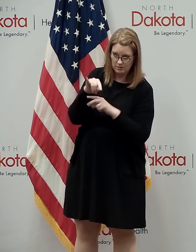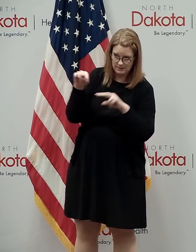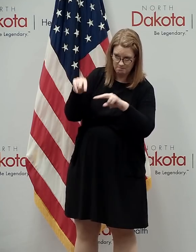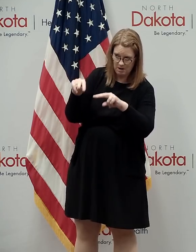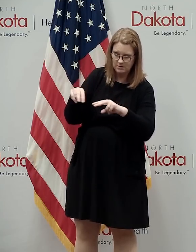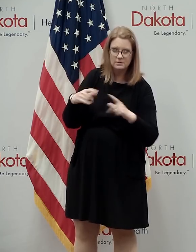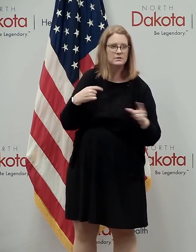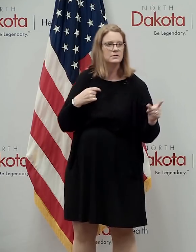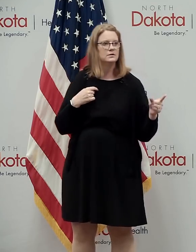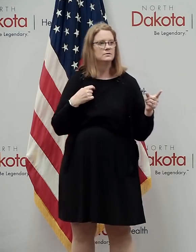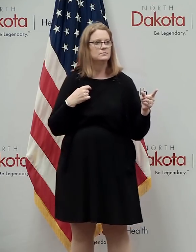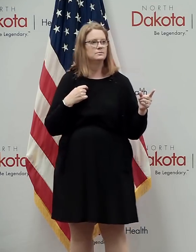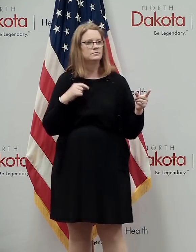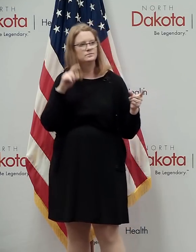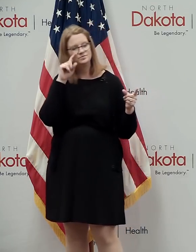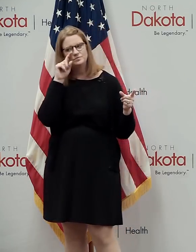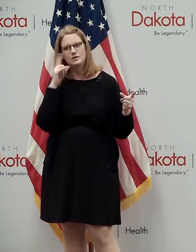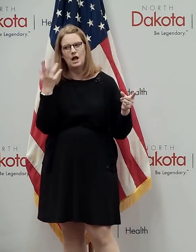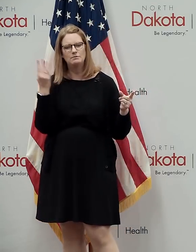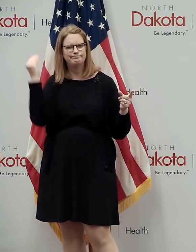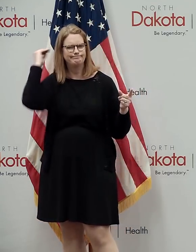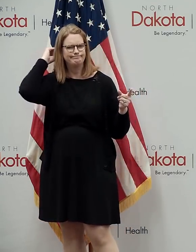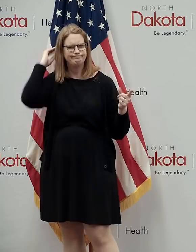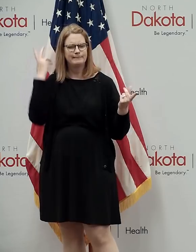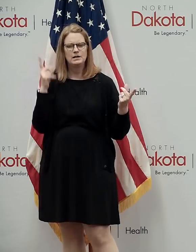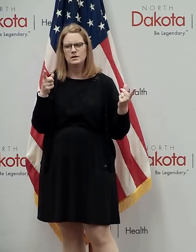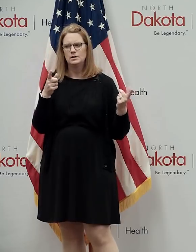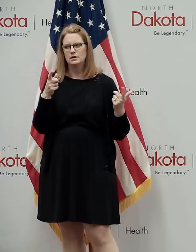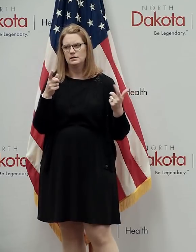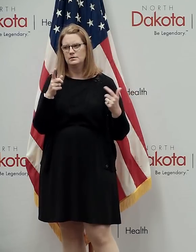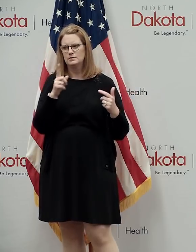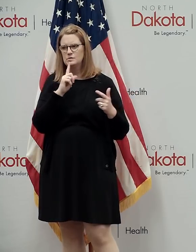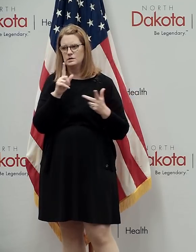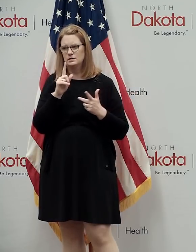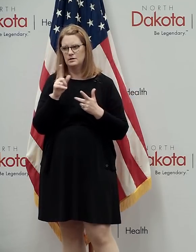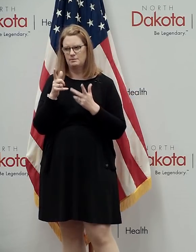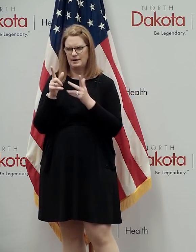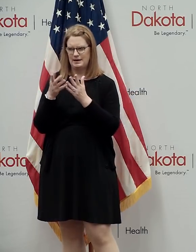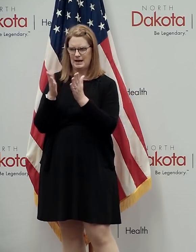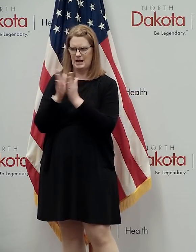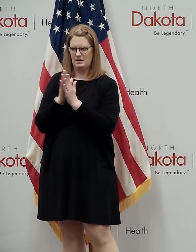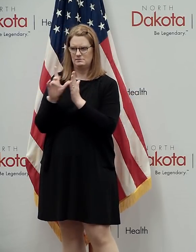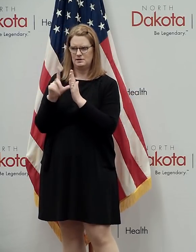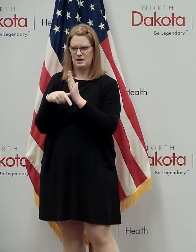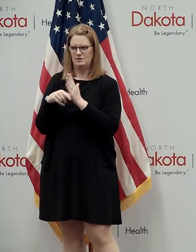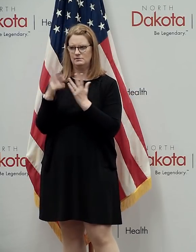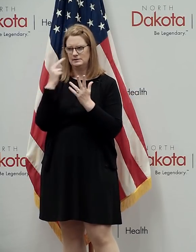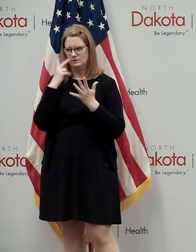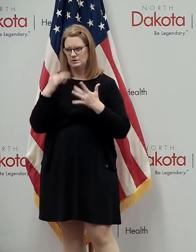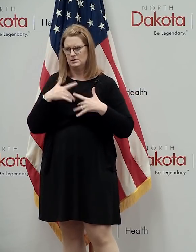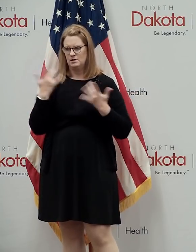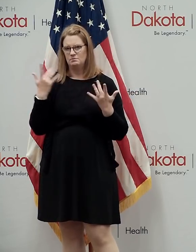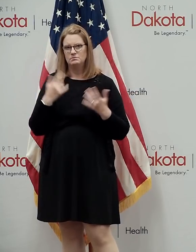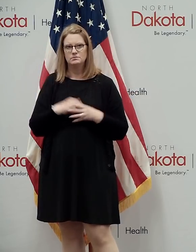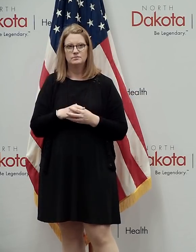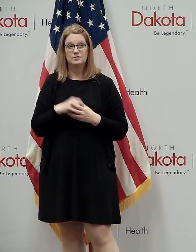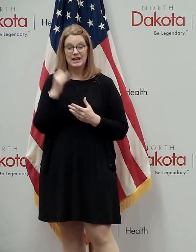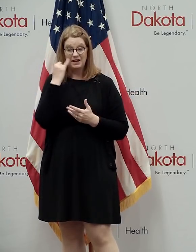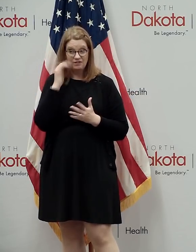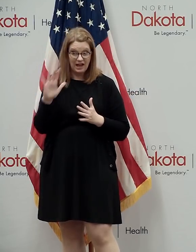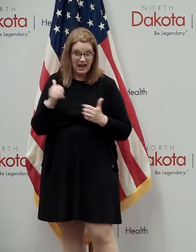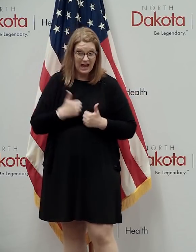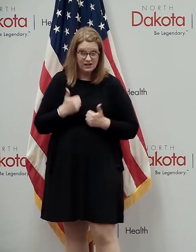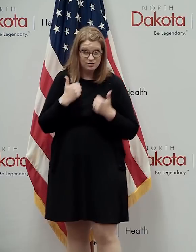That's one I'll take an action on, Gene, and follow up and make sure that we understand exactly how we're doing it. Because if they listed their address